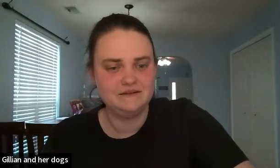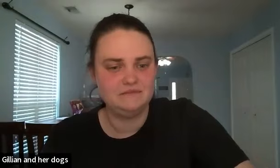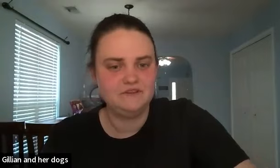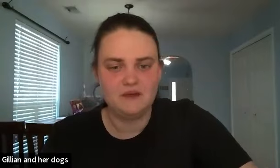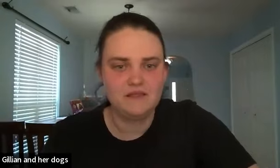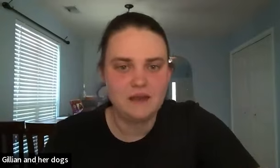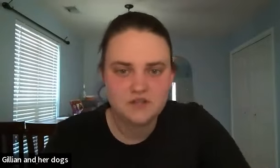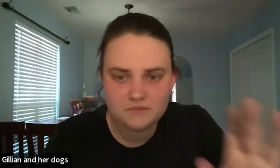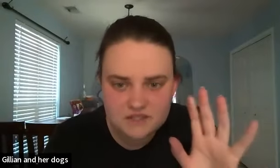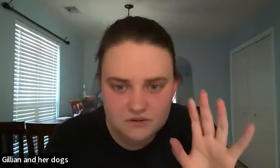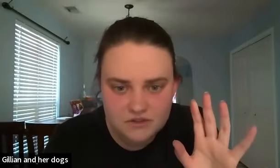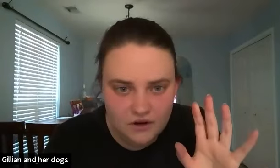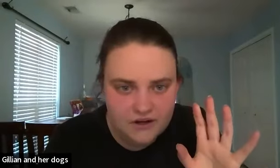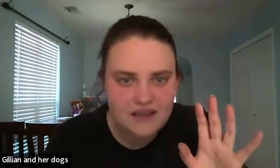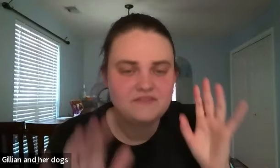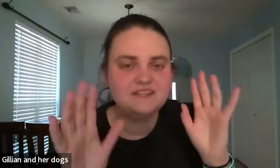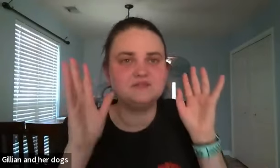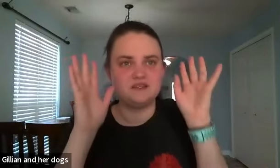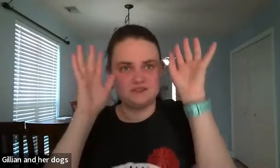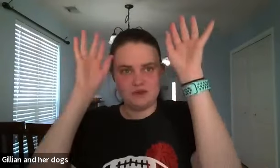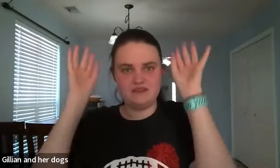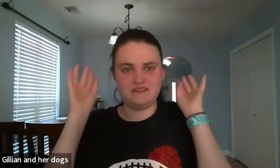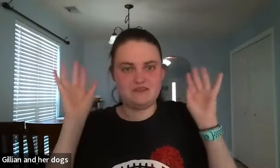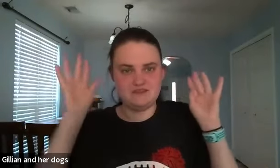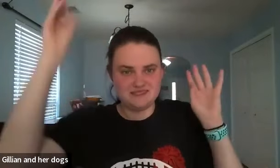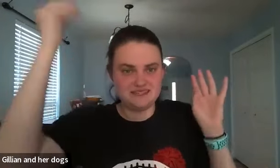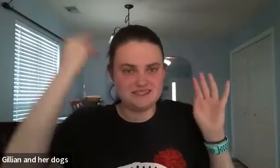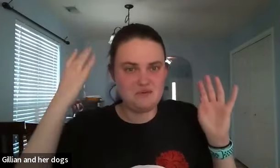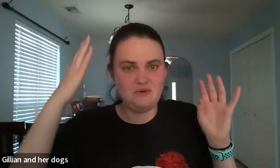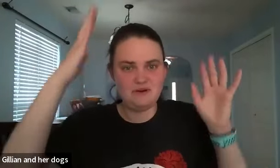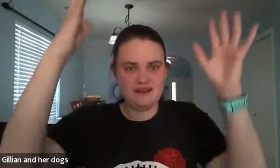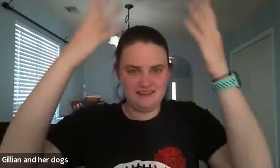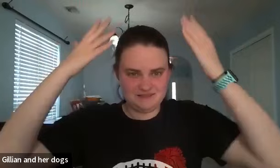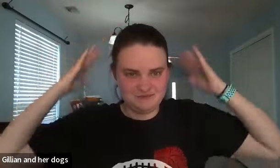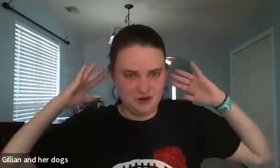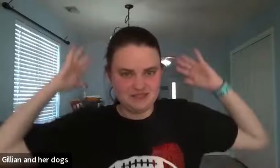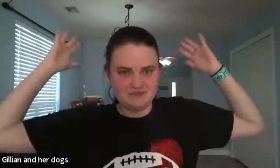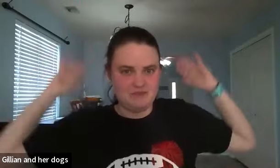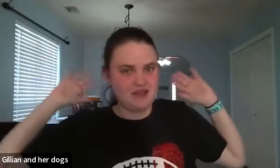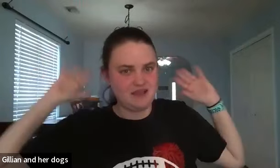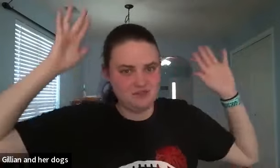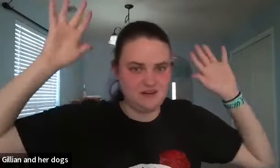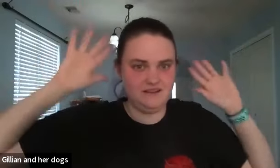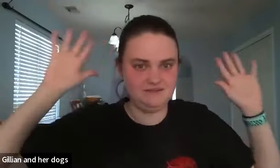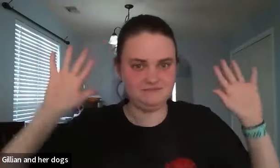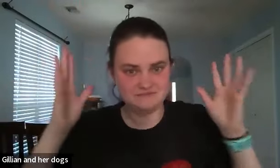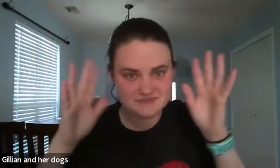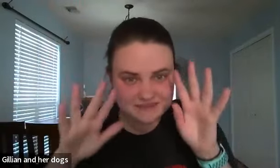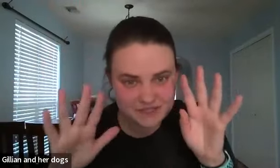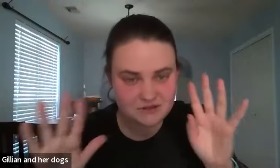I feel like my laptop is so dark. I think it's just because of the way, like now that the sun's out more, it like darkens my back and I'm trying to like make sure I